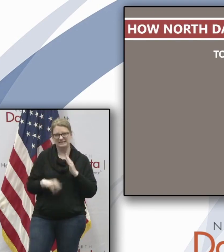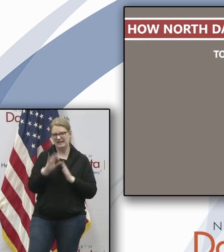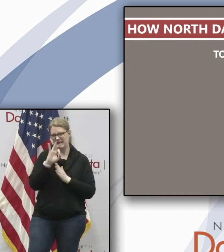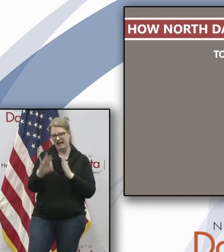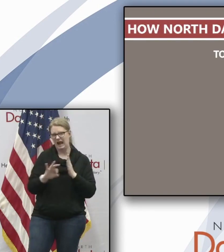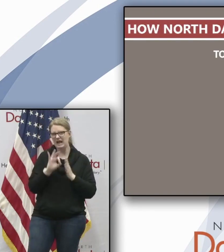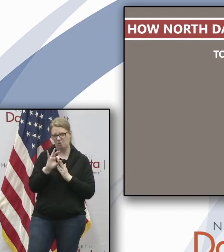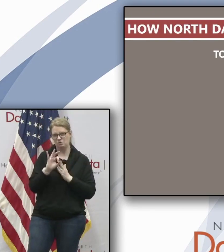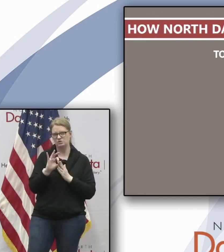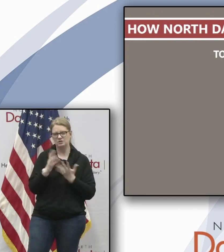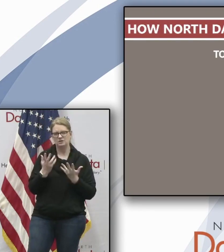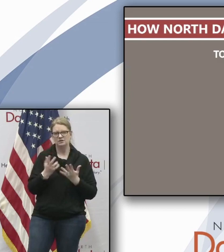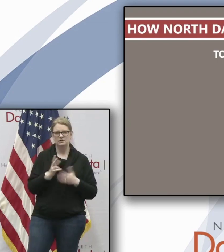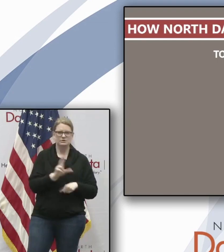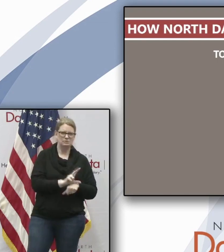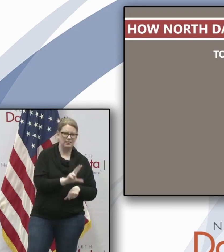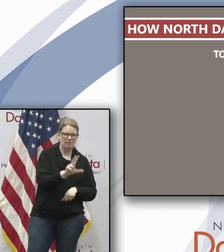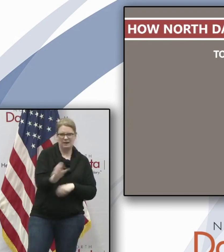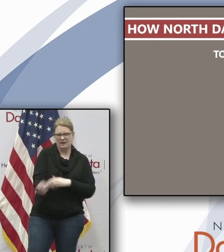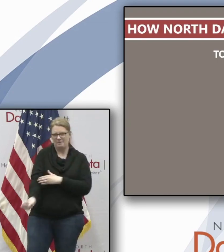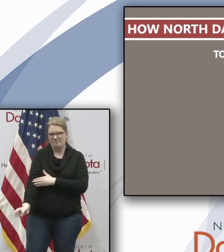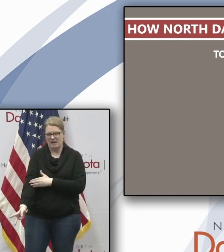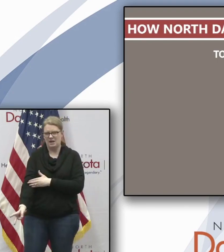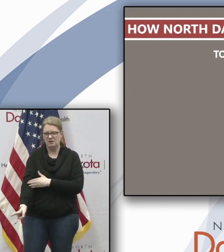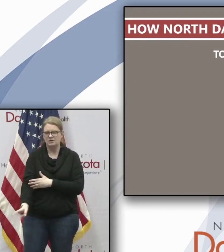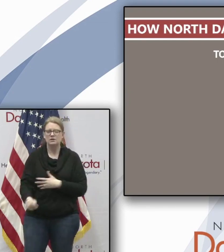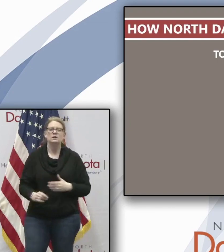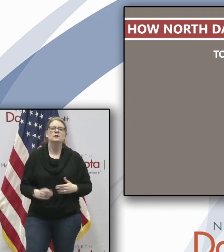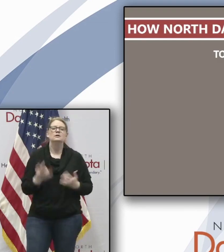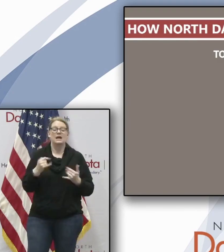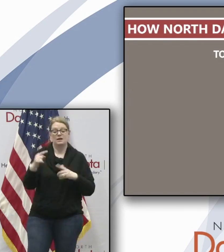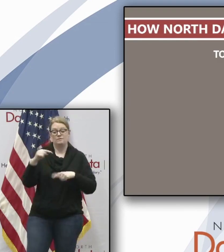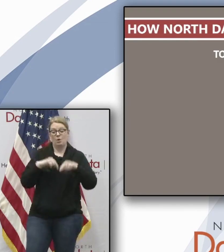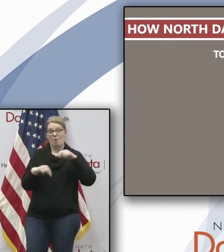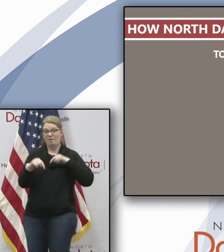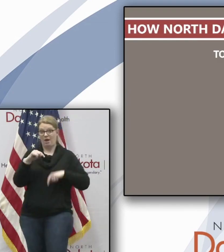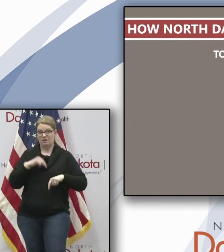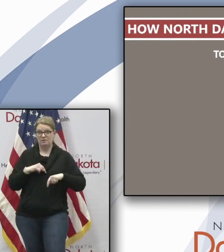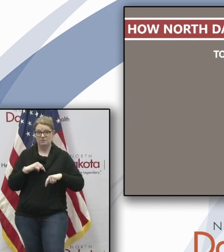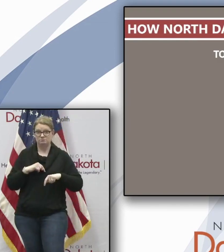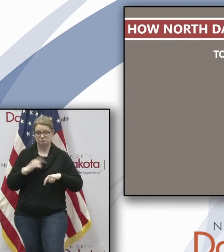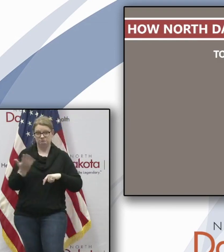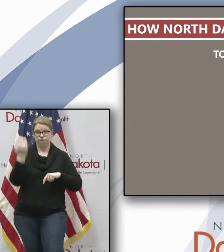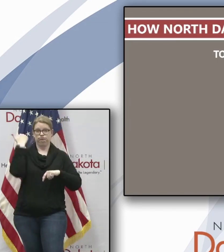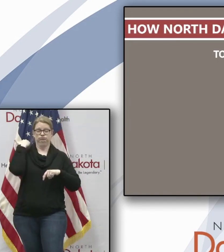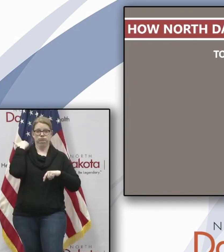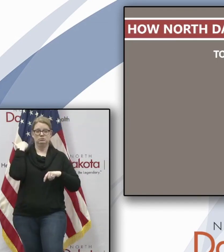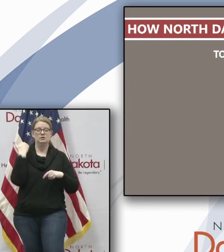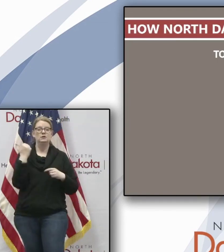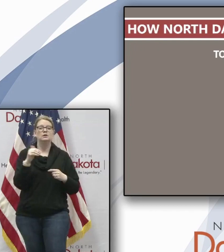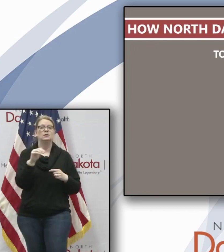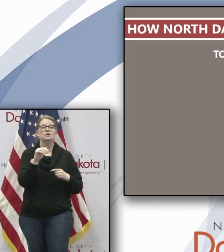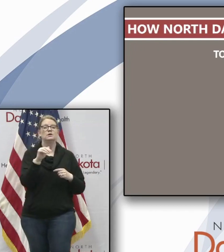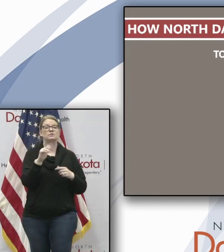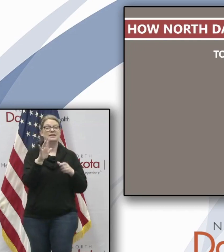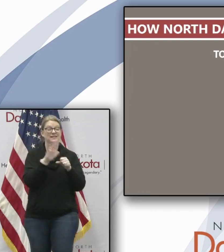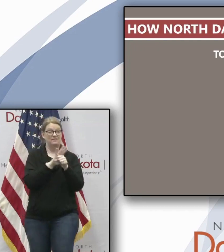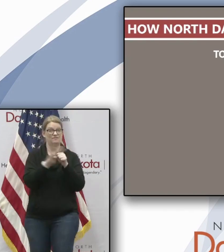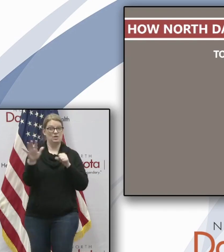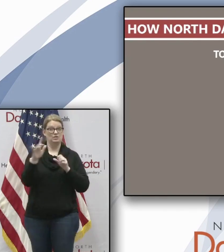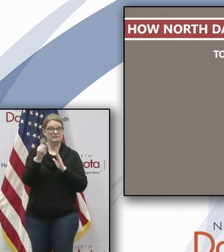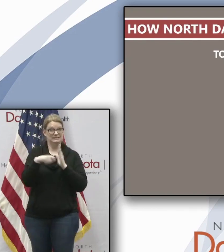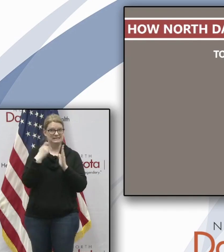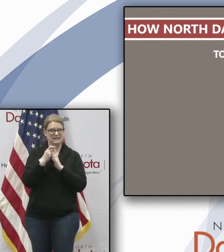period from yesterday between 3 p.m. and midnight. That if we go back and we take a look at our rate for the entire time,